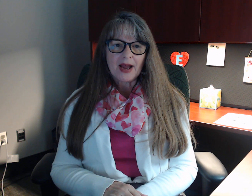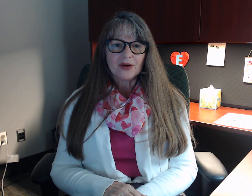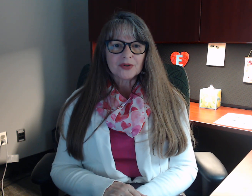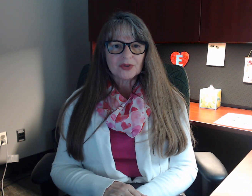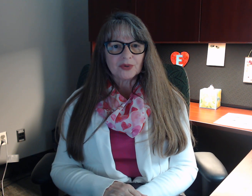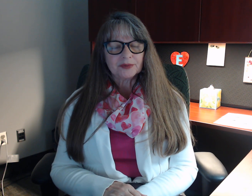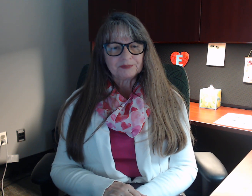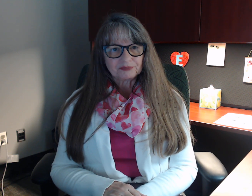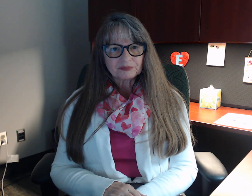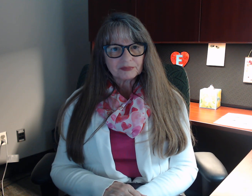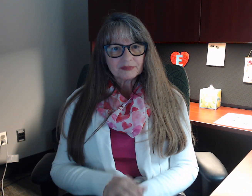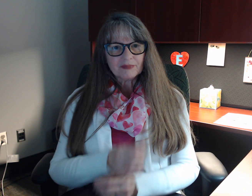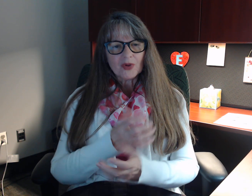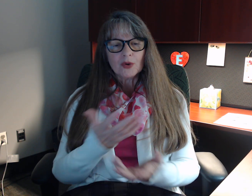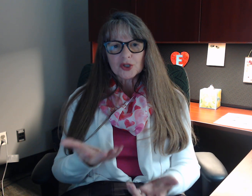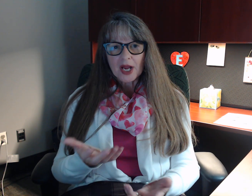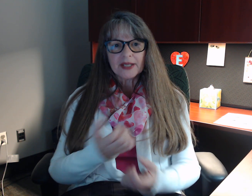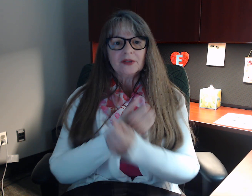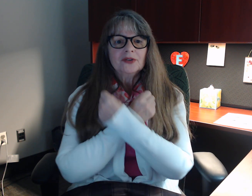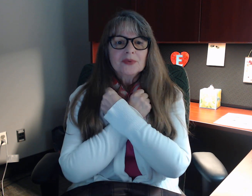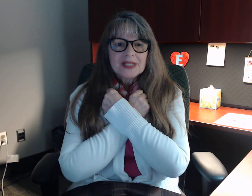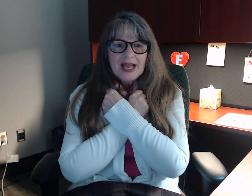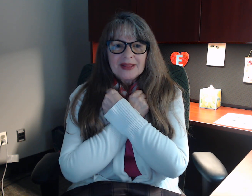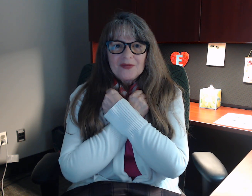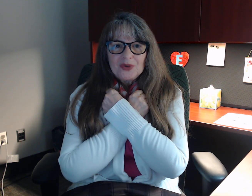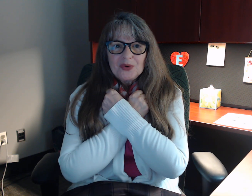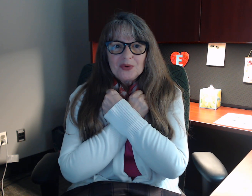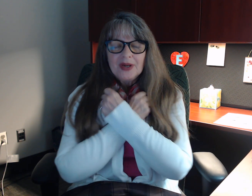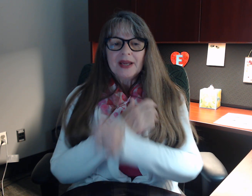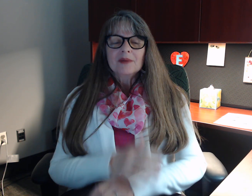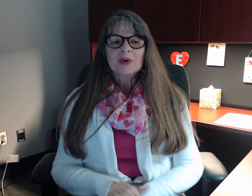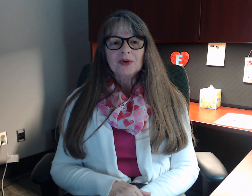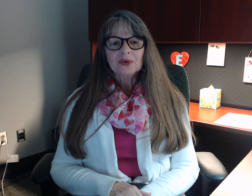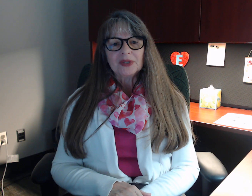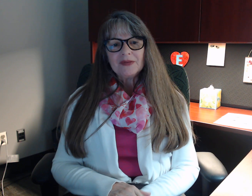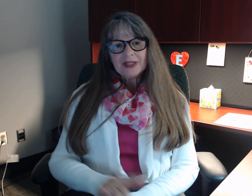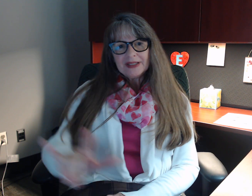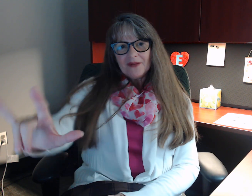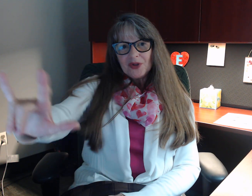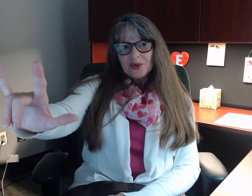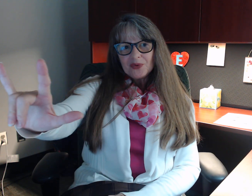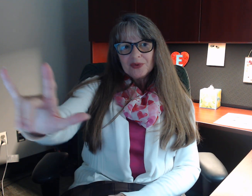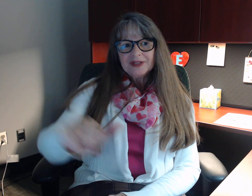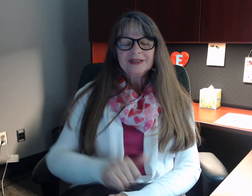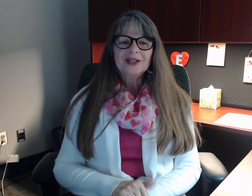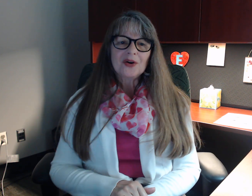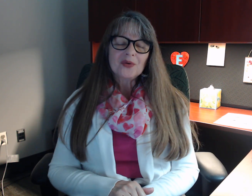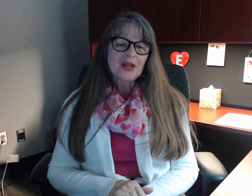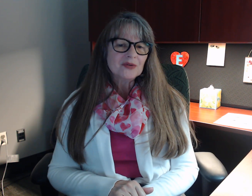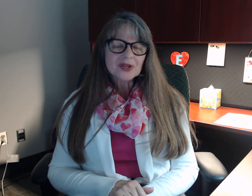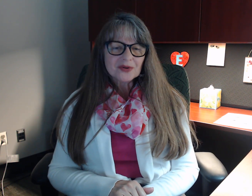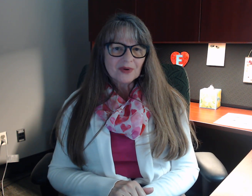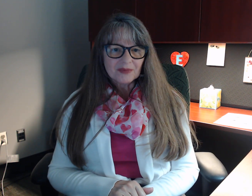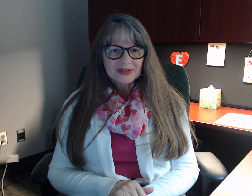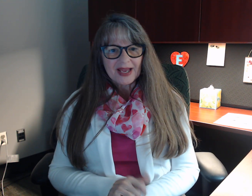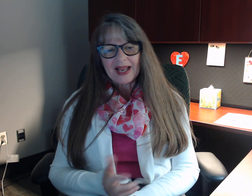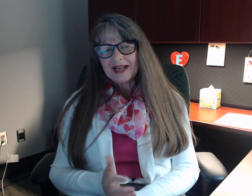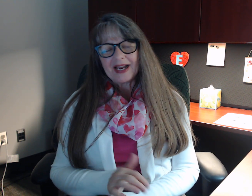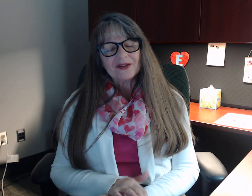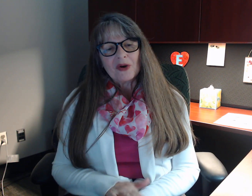spouse or a child, you would say I love you. But when you're leaving, love you, you know, and there's nothing wrong with that. I don't know. It's just